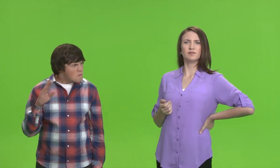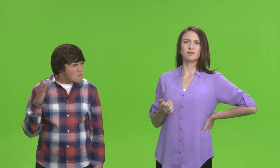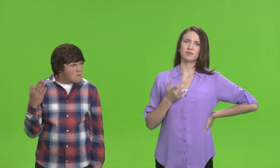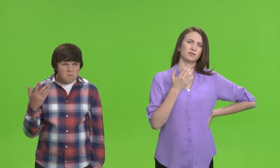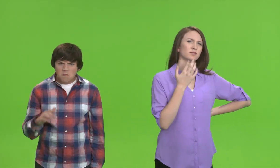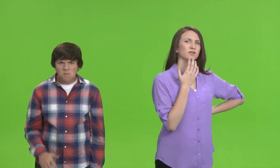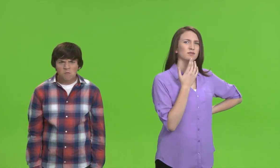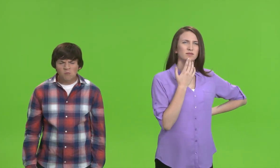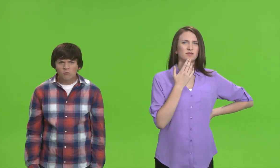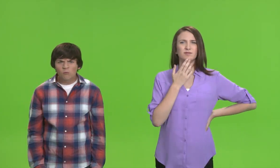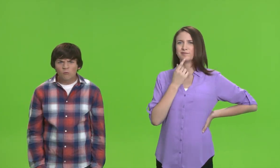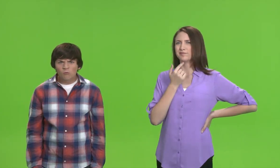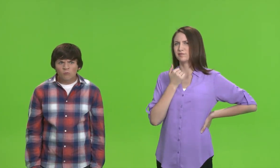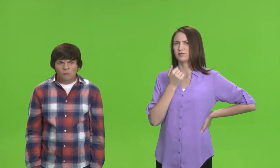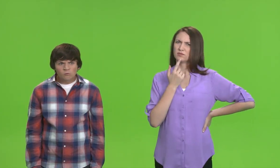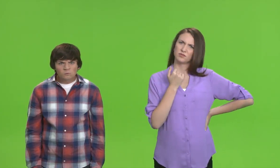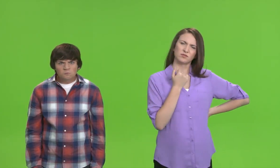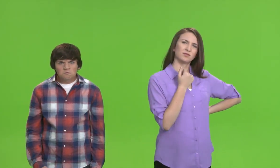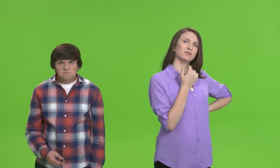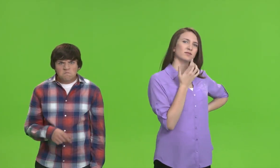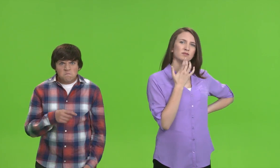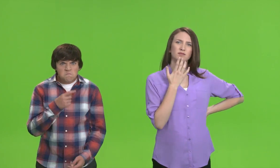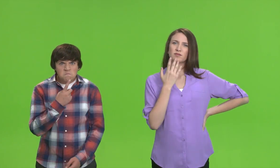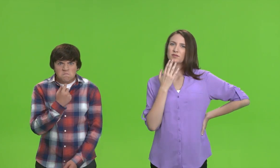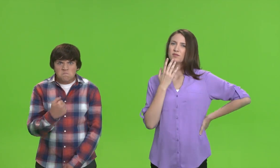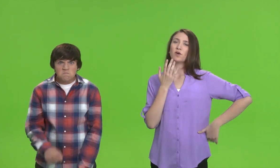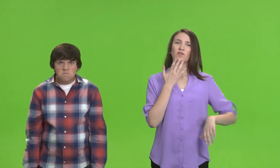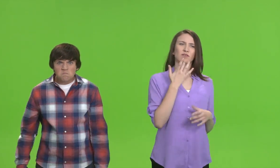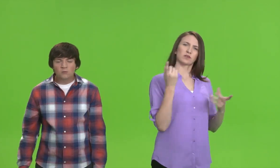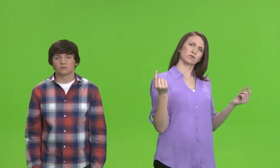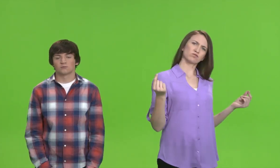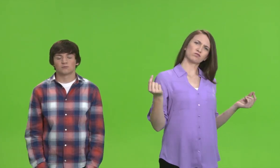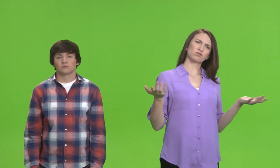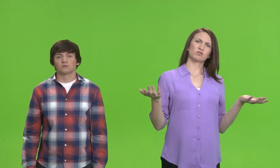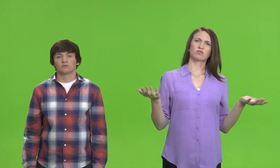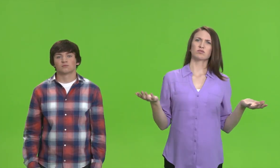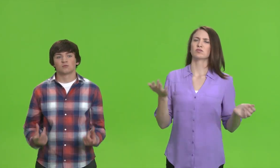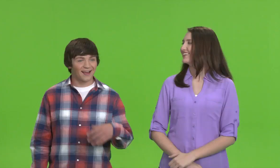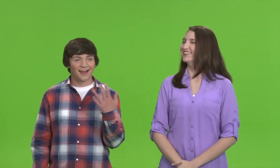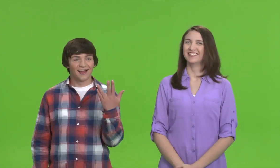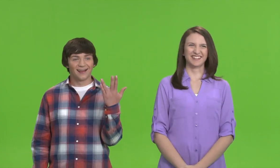What's your favorite color? Eyebrows down. Favorite color, red. Favorite, do what? Your favorite activity. Age